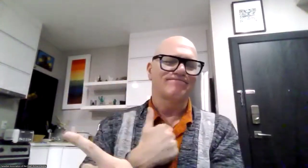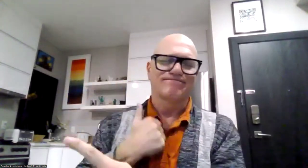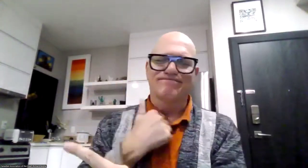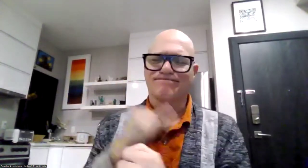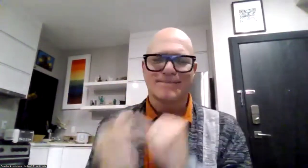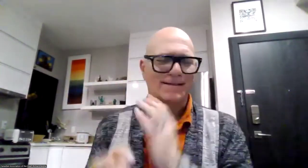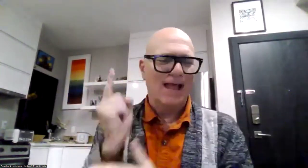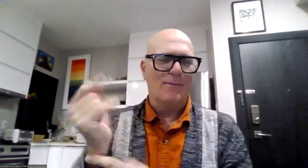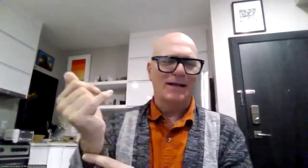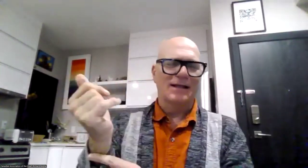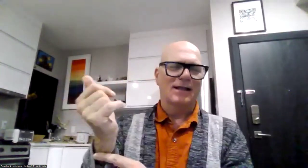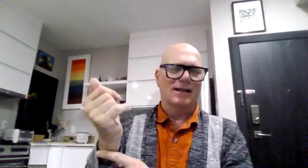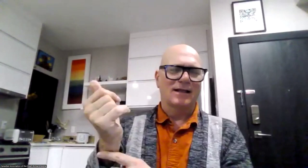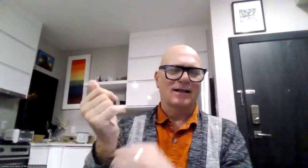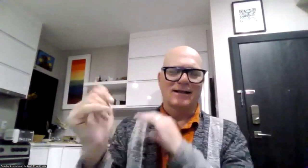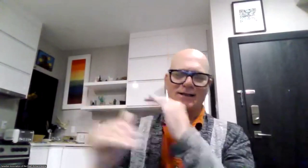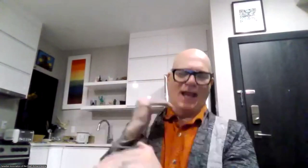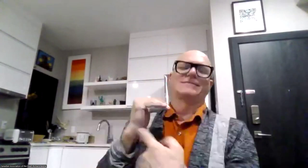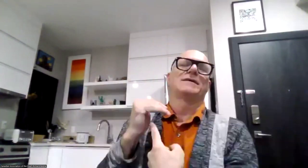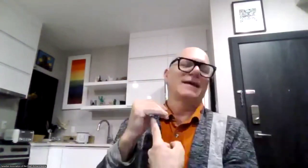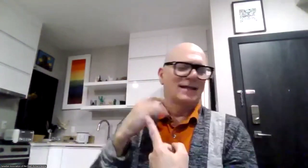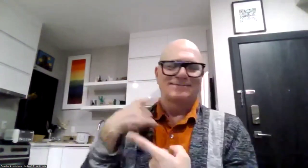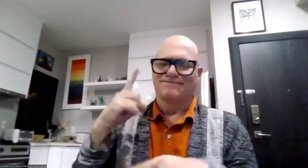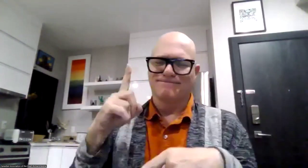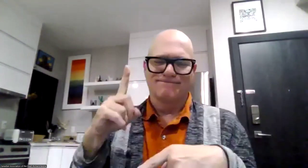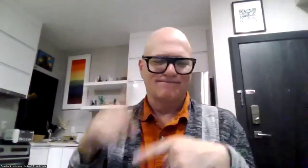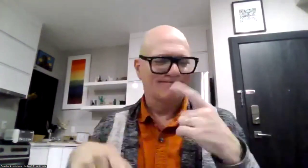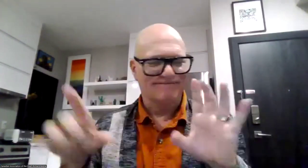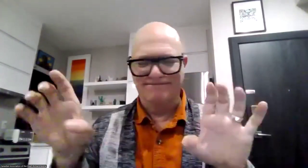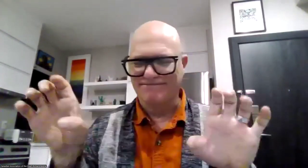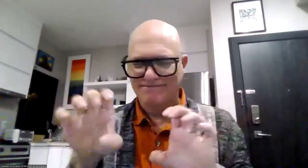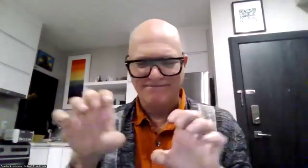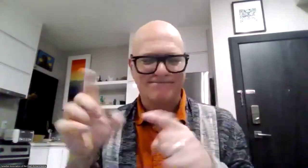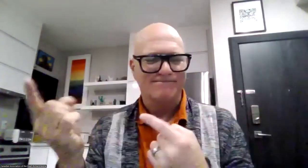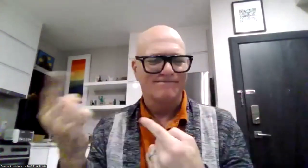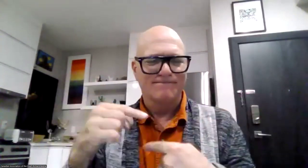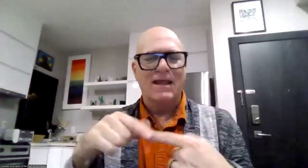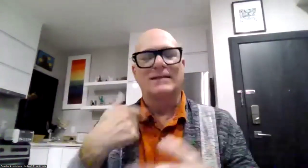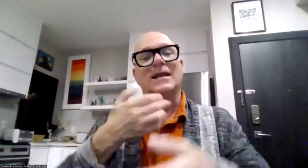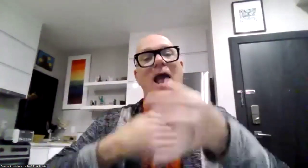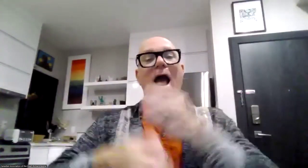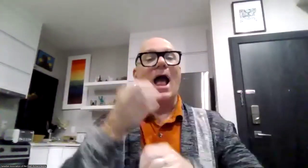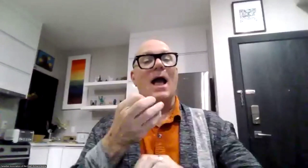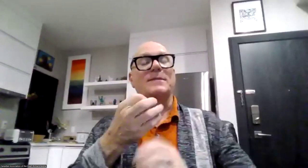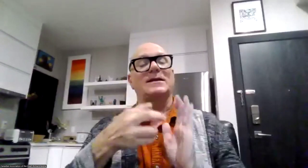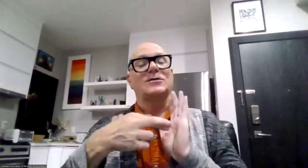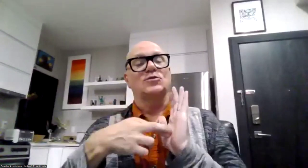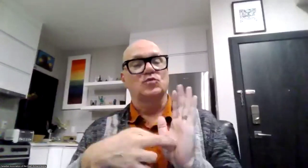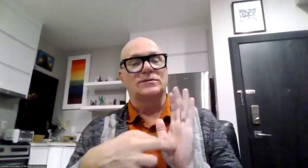CAD ASC. Unfortunately, she's had a last minute emergency where she was unable to make it and asked